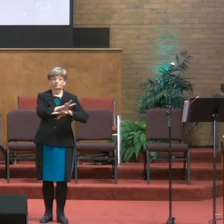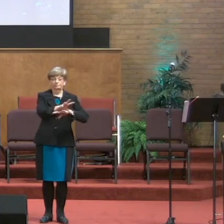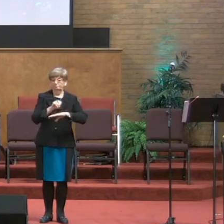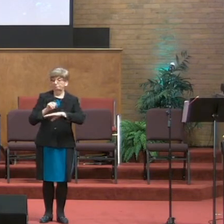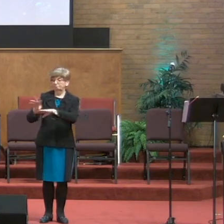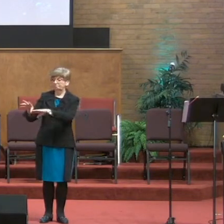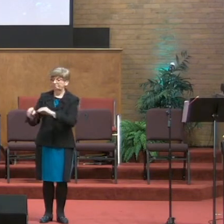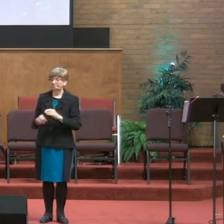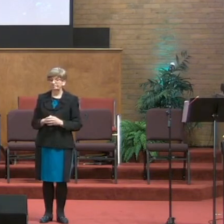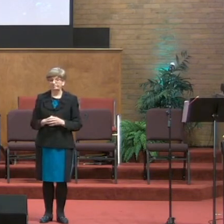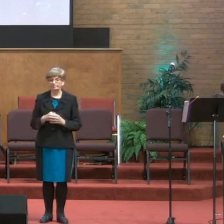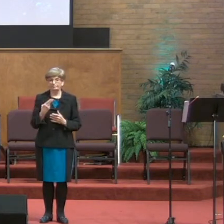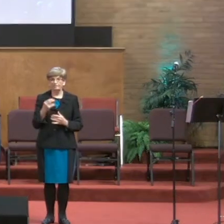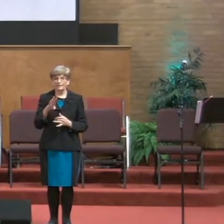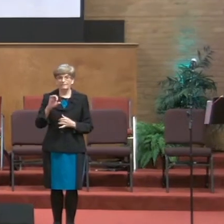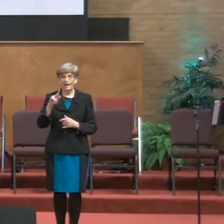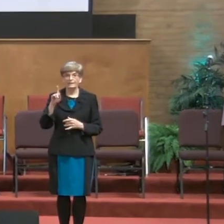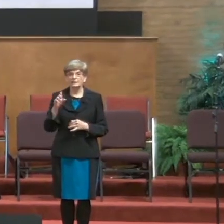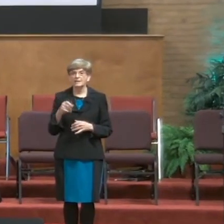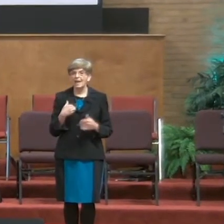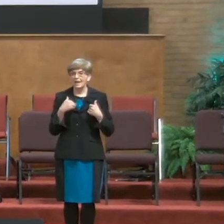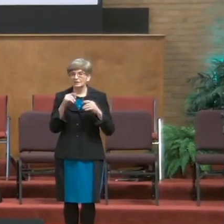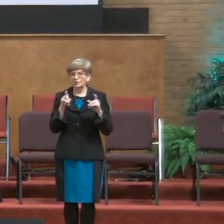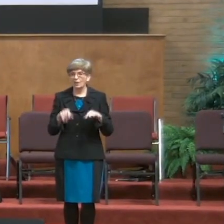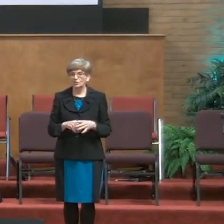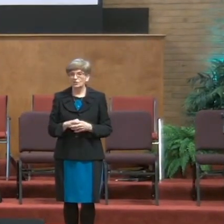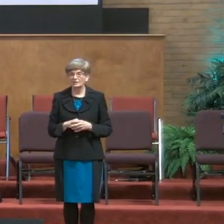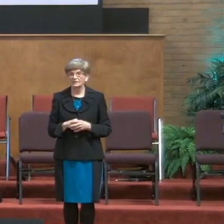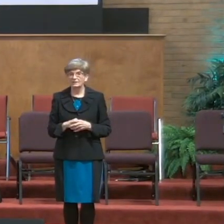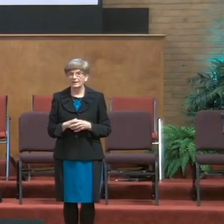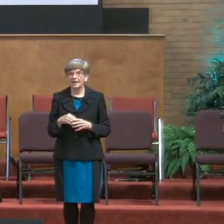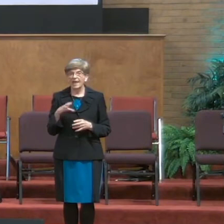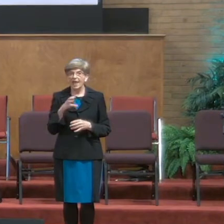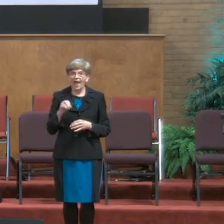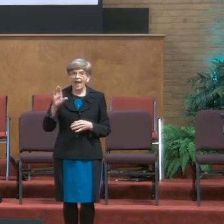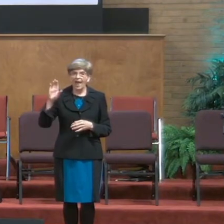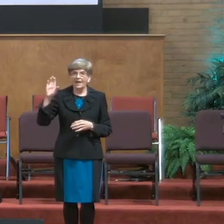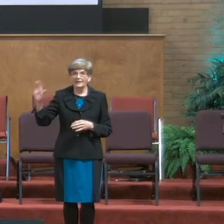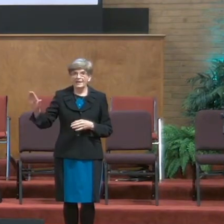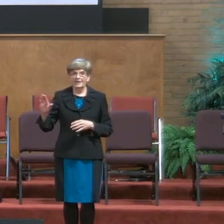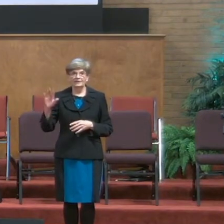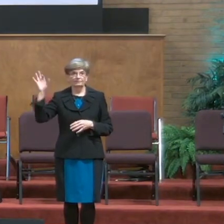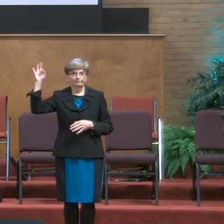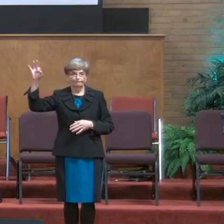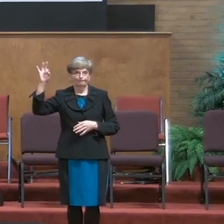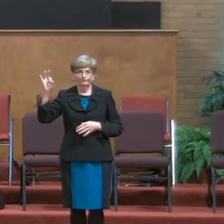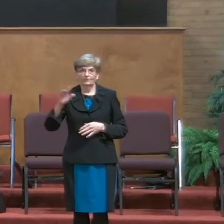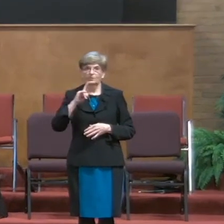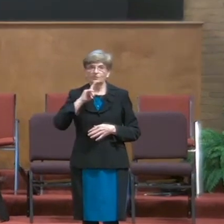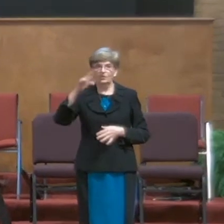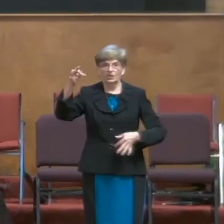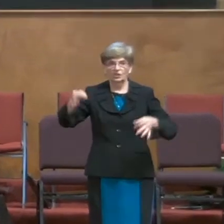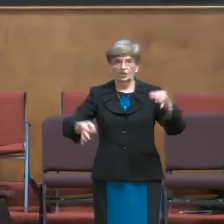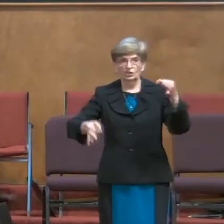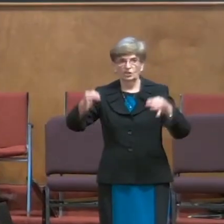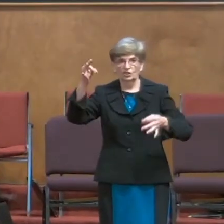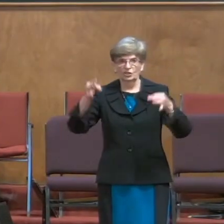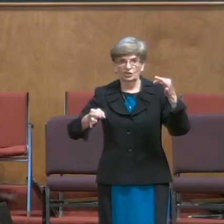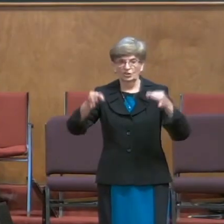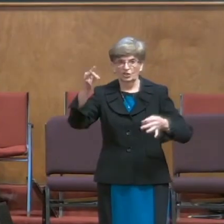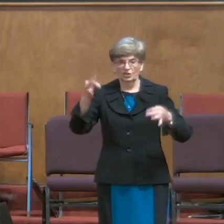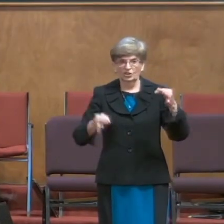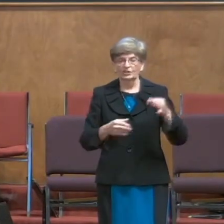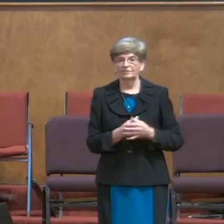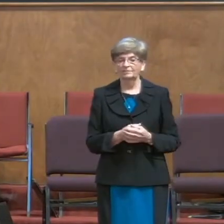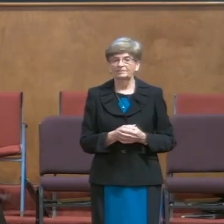Habakkuk has questions. And Habakkuk's oracle is really a pronouncement of judgment. Friends, here's the reality of